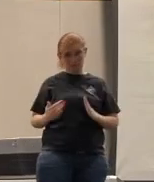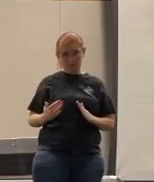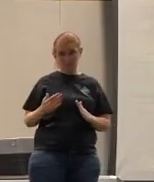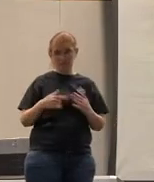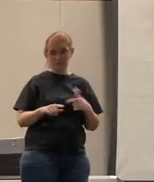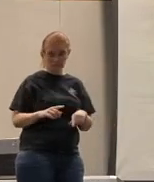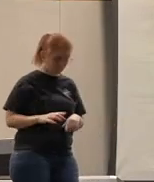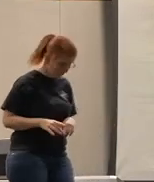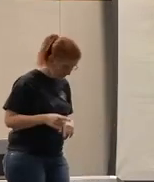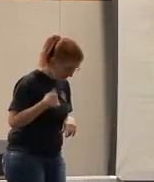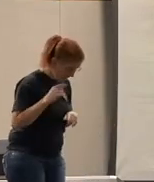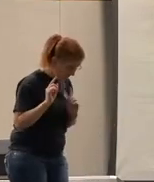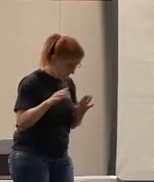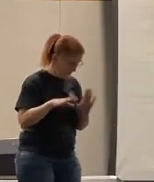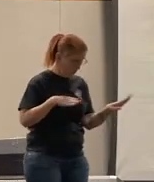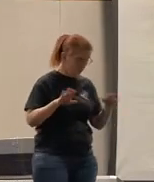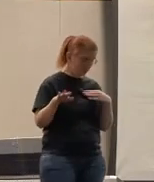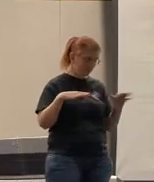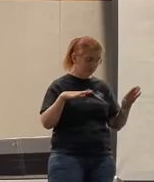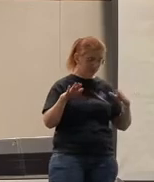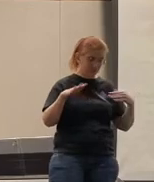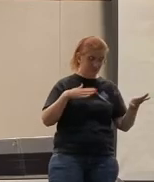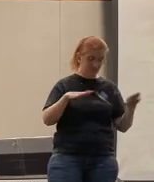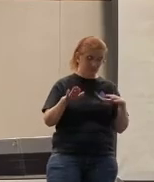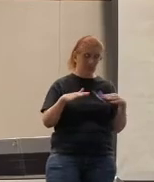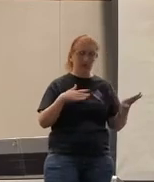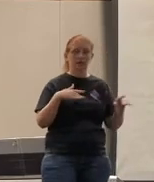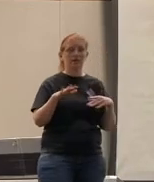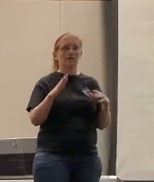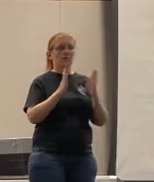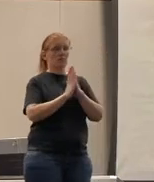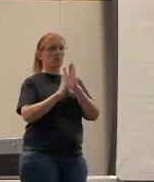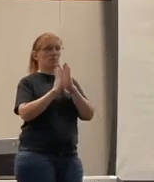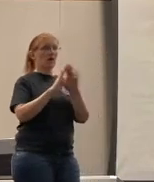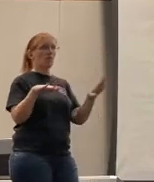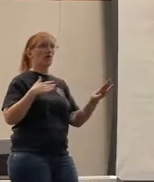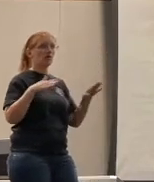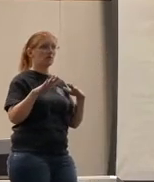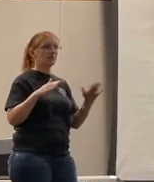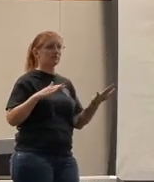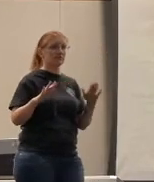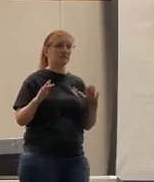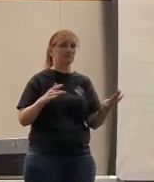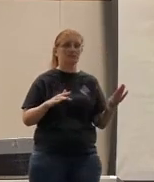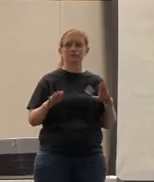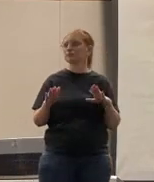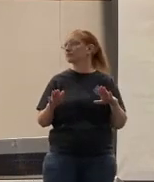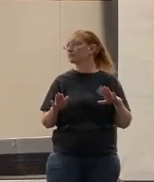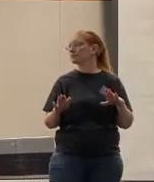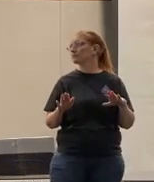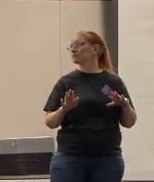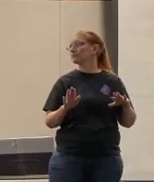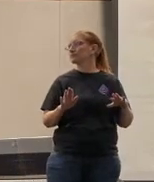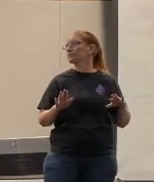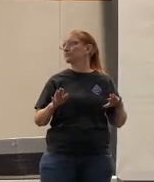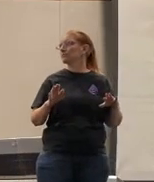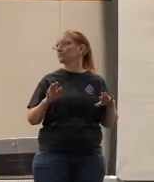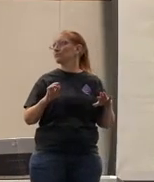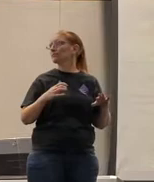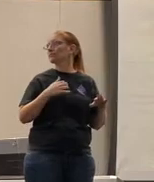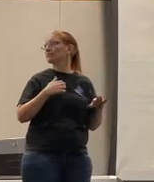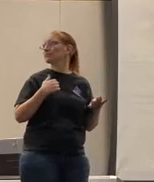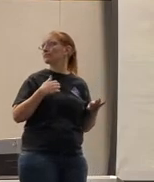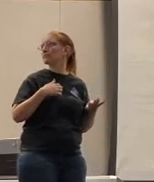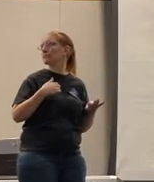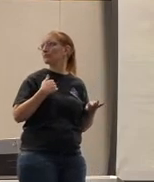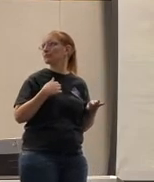And when I go on my prayer walk, I love to walk down this road. It's kind of like towards the end. And it's, I even forget the name of the